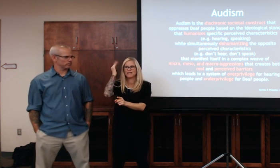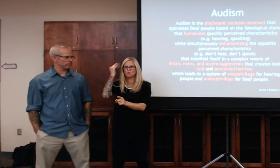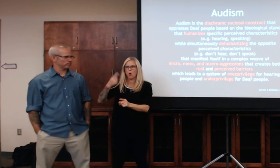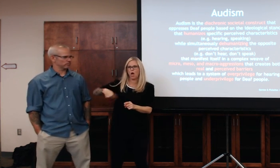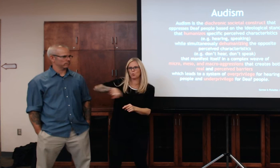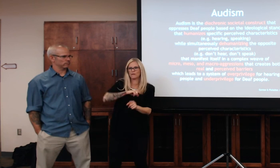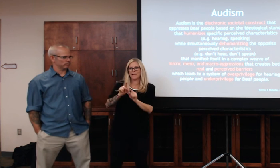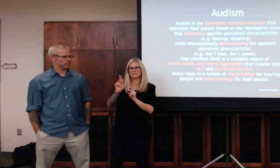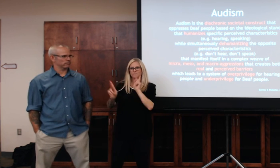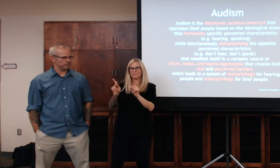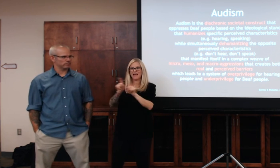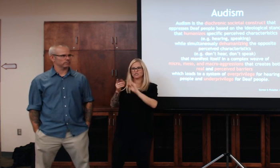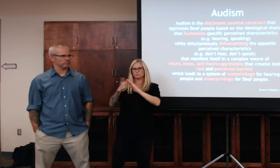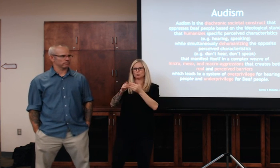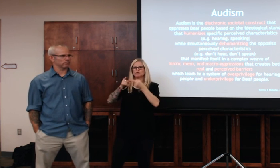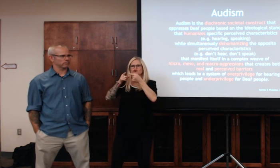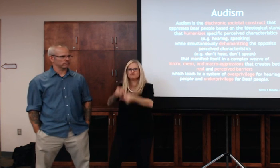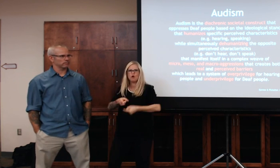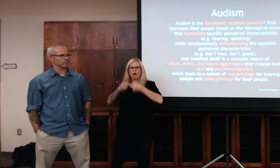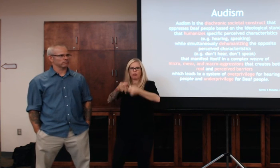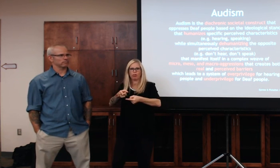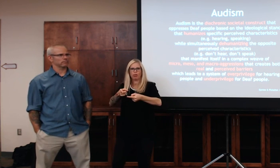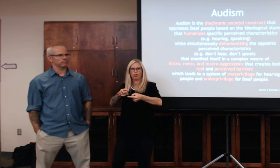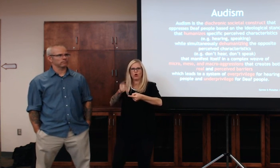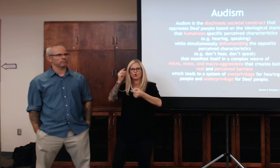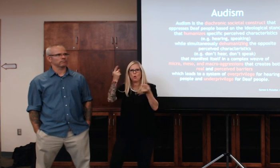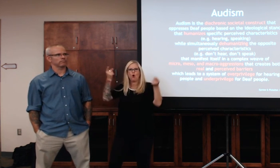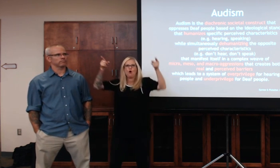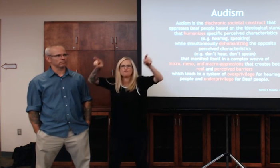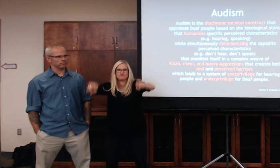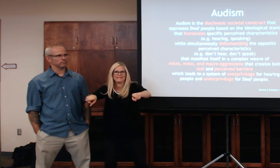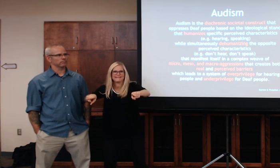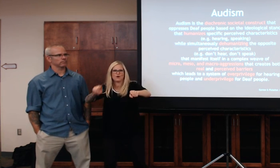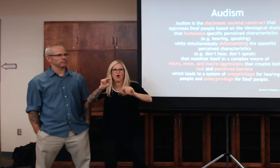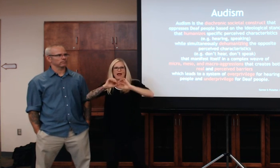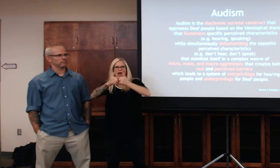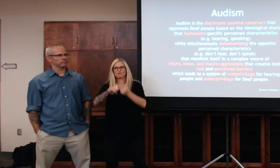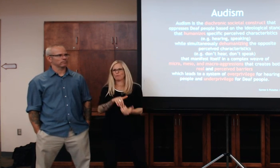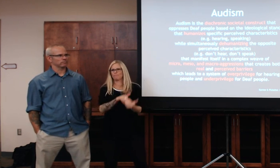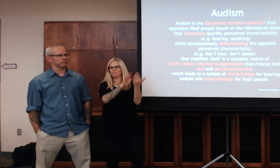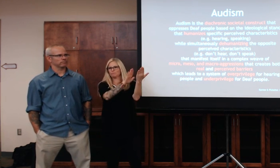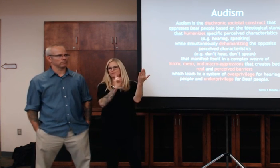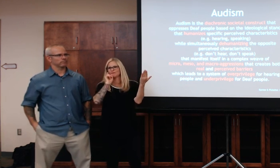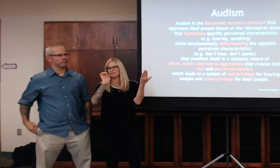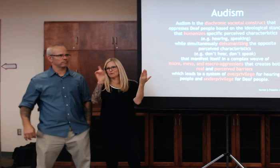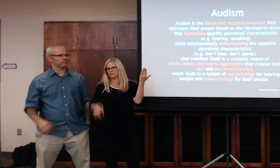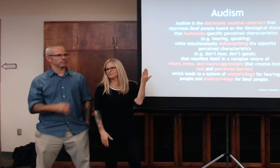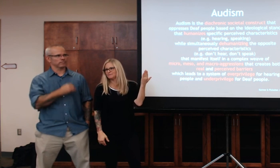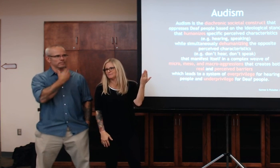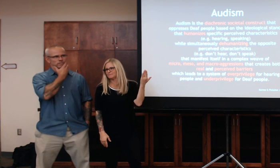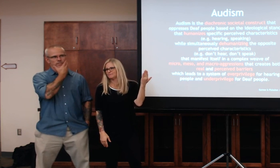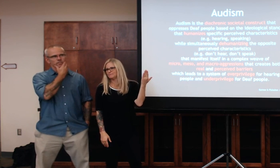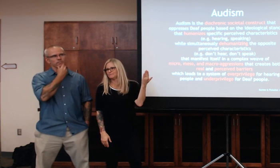And that's the reason why us as a community, we have a difficulty agreeing with how to approach that.